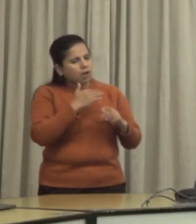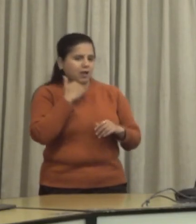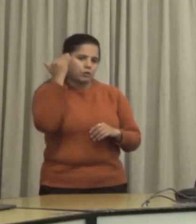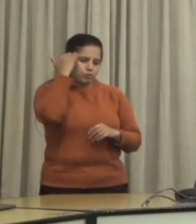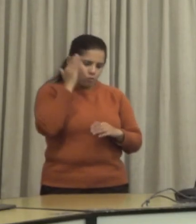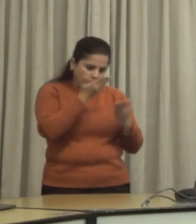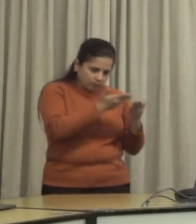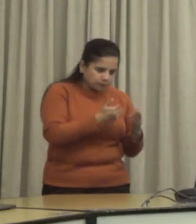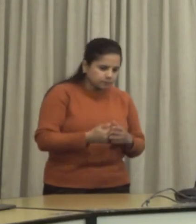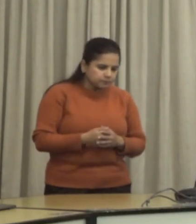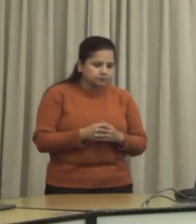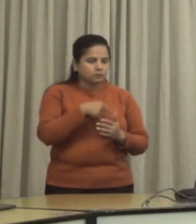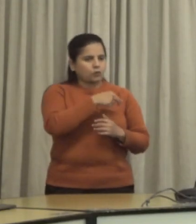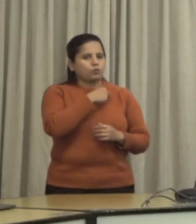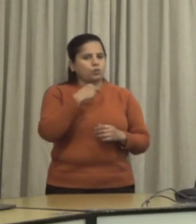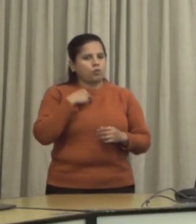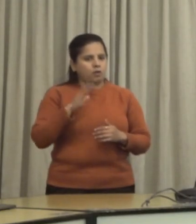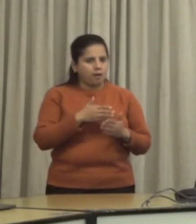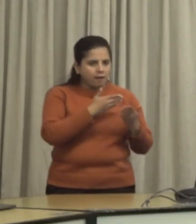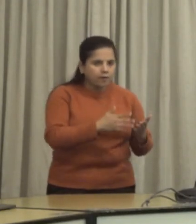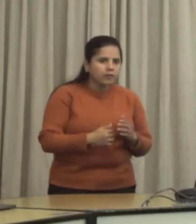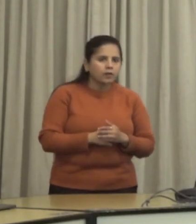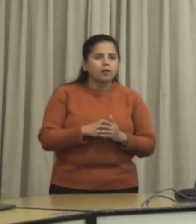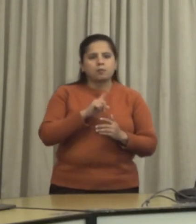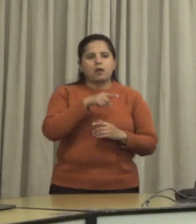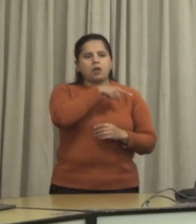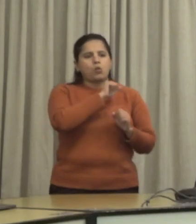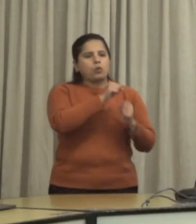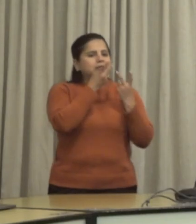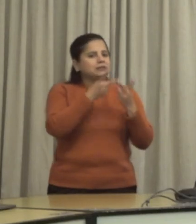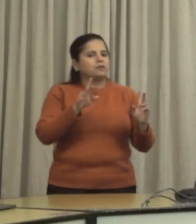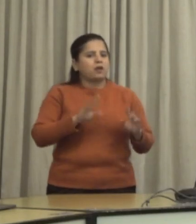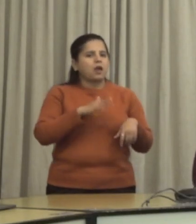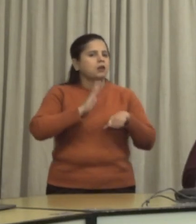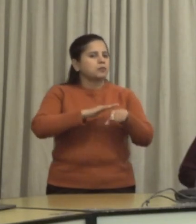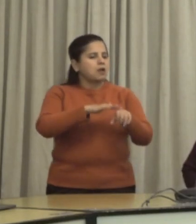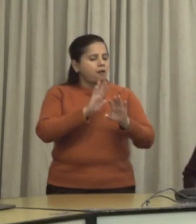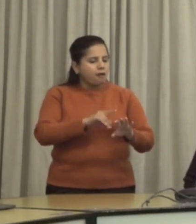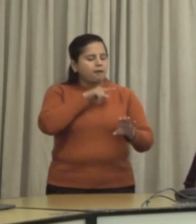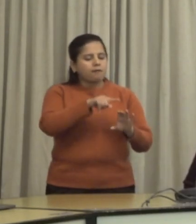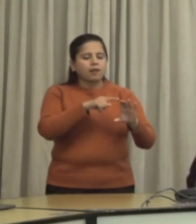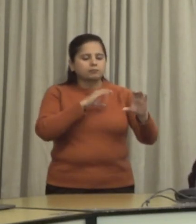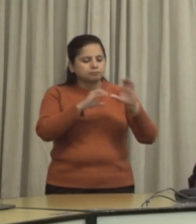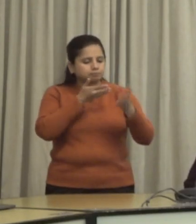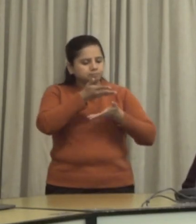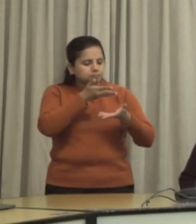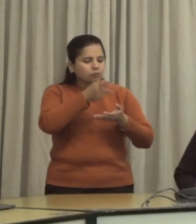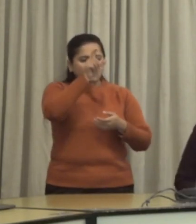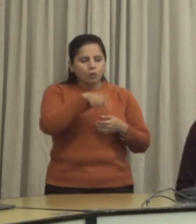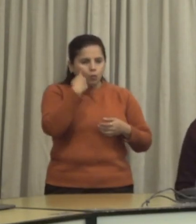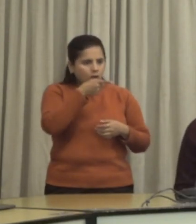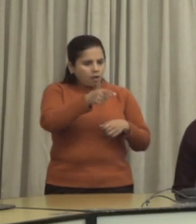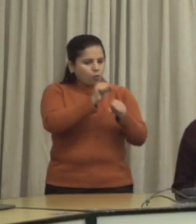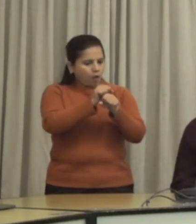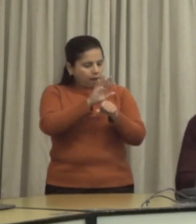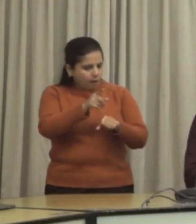you're a doctor, but you have a different kind of experience interacting with people in the field,